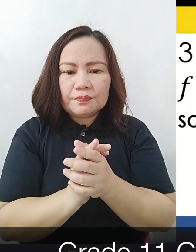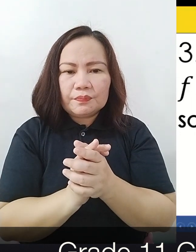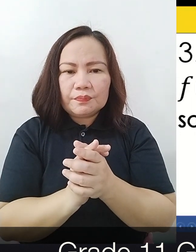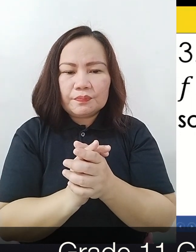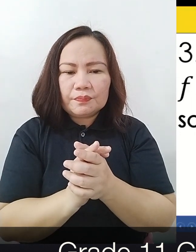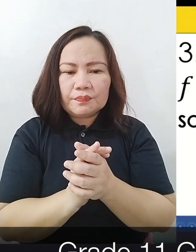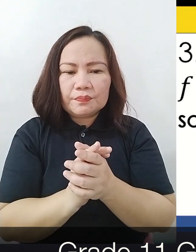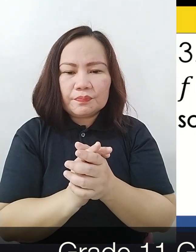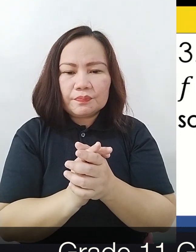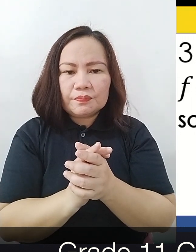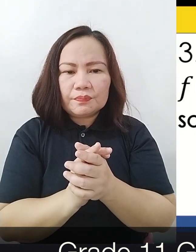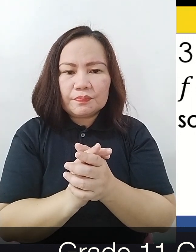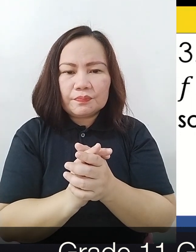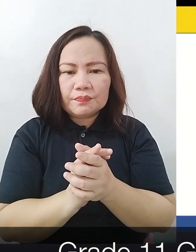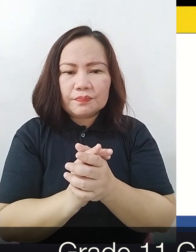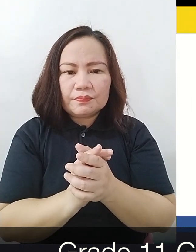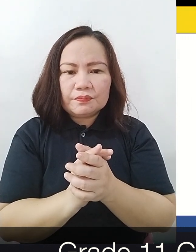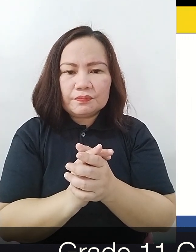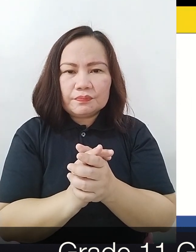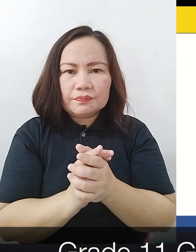plus 8ab.